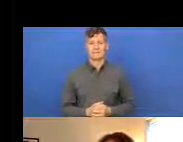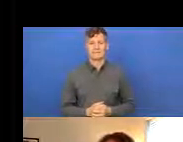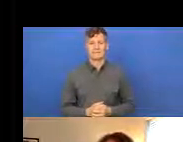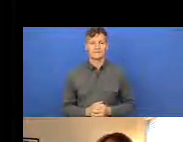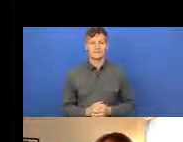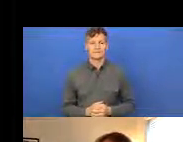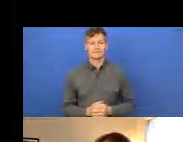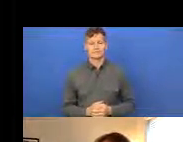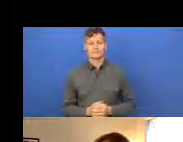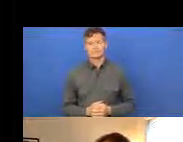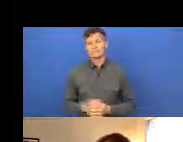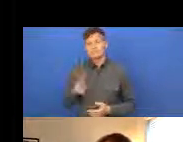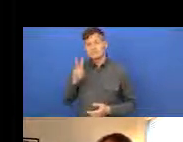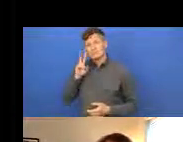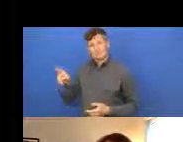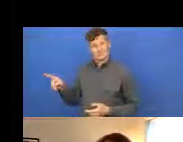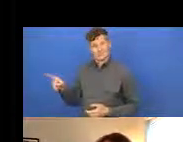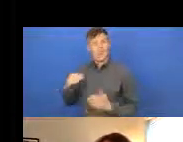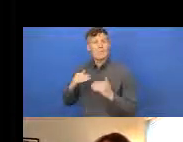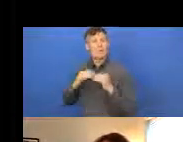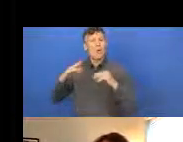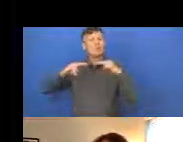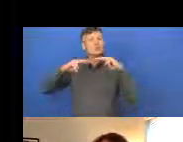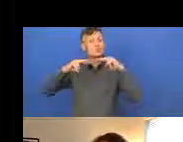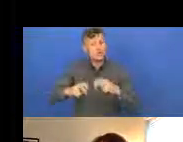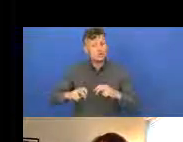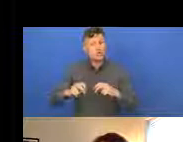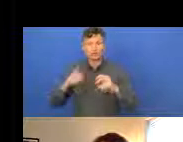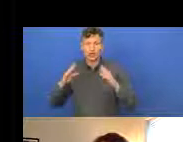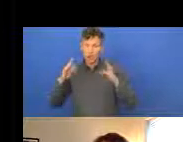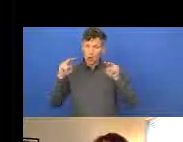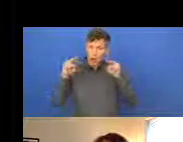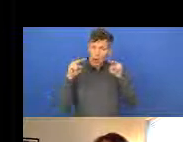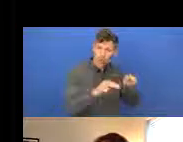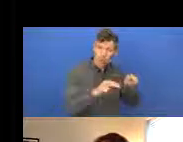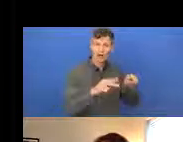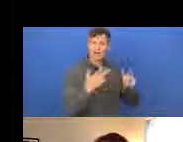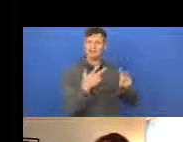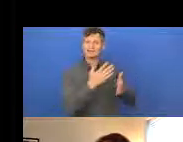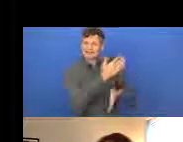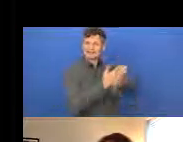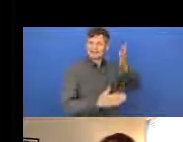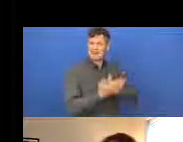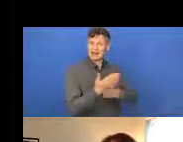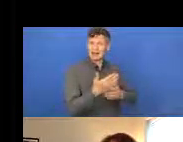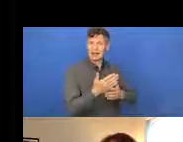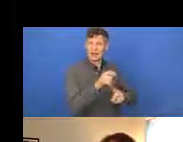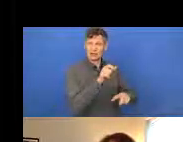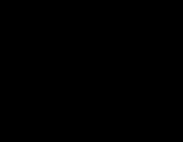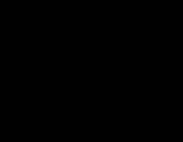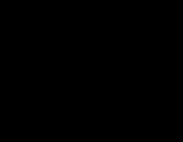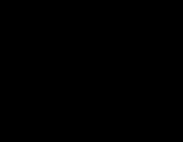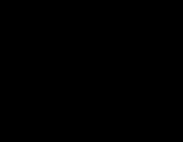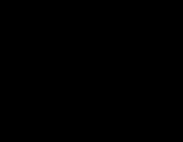I should note that although the majority of research tends to focus on learners with disabilities as victims of bullying, there is also some evidence that students with disabilities